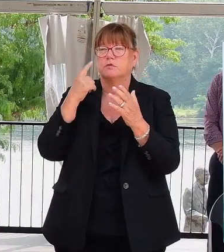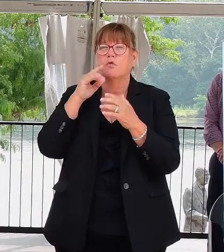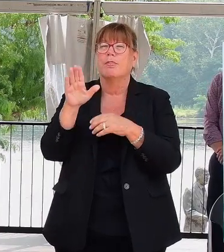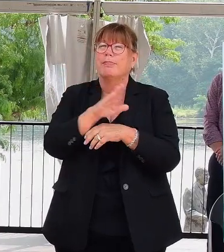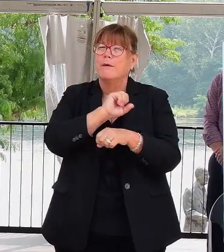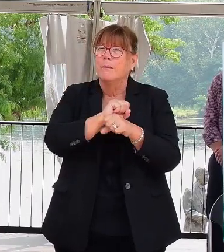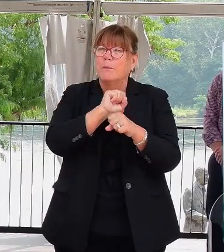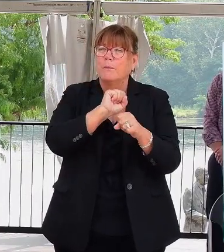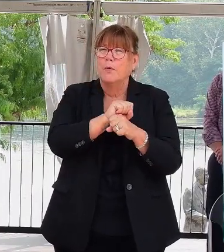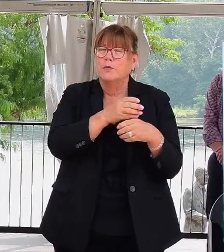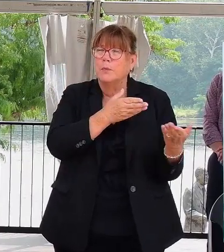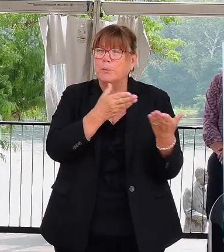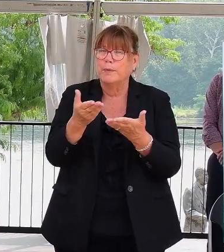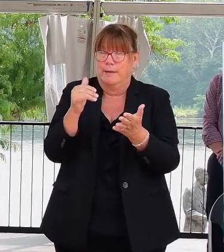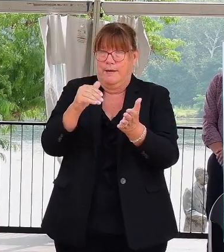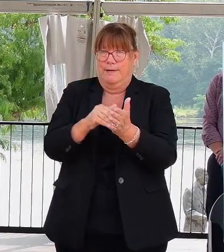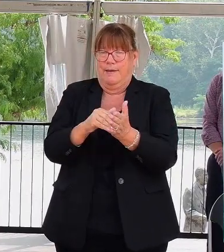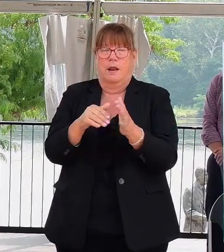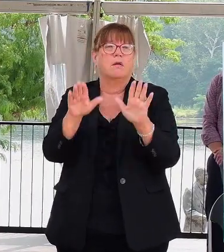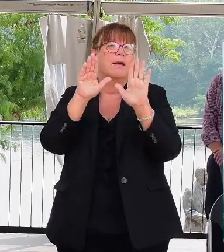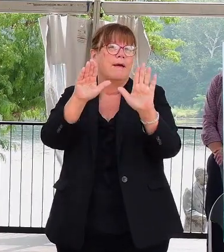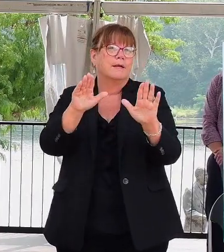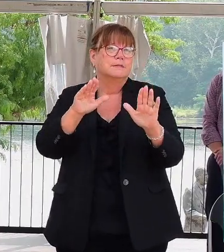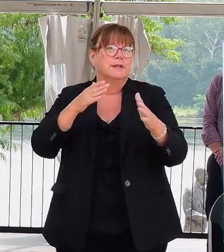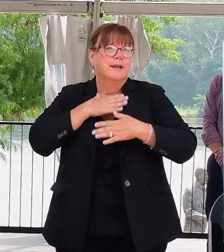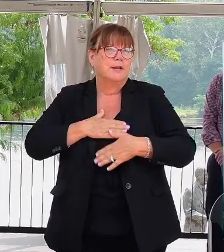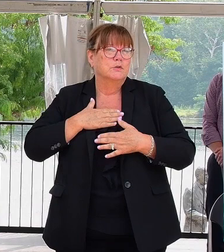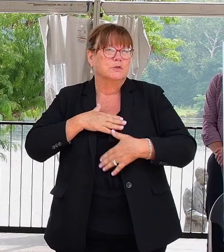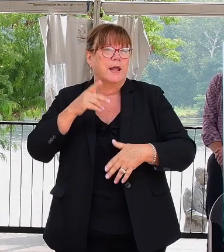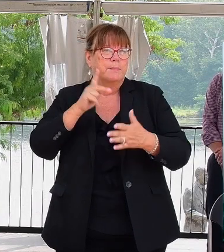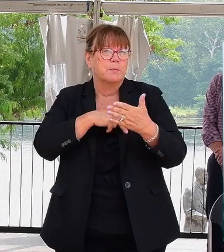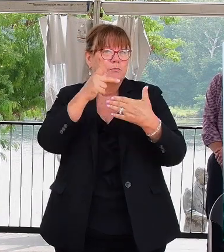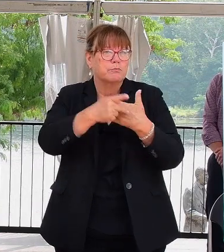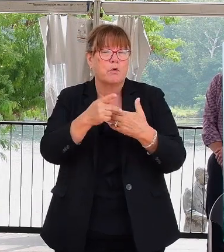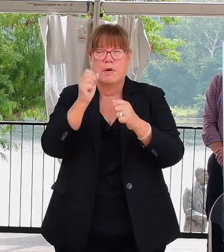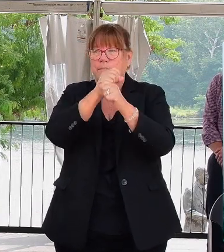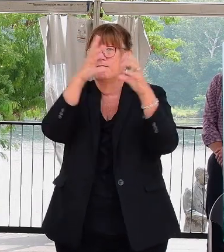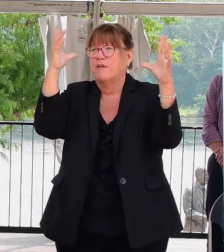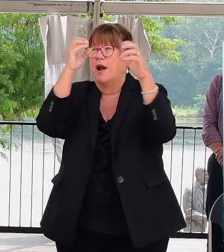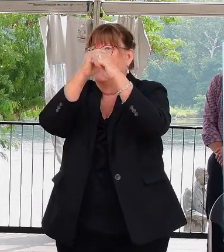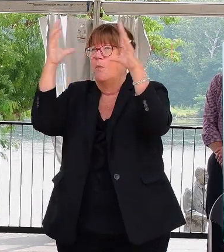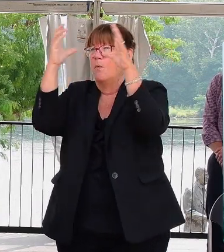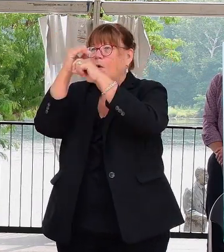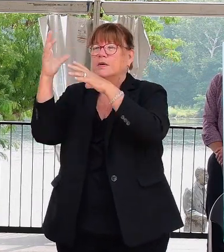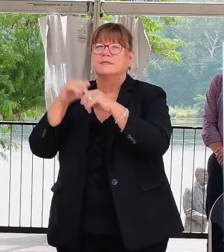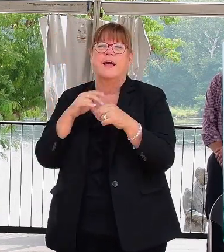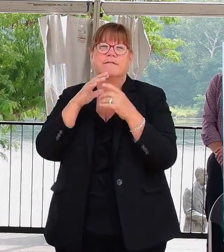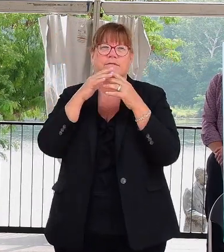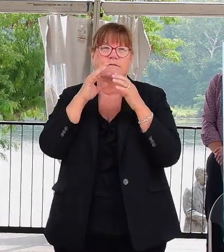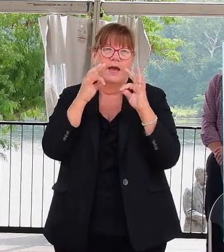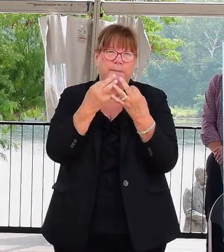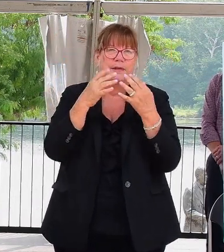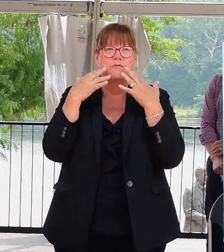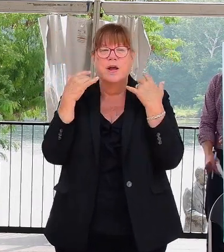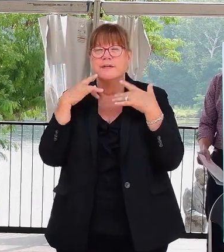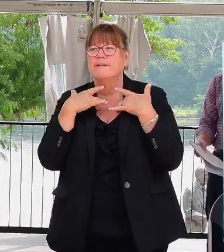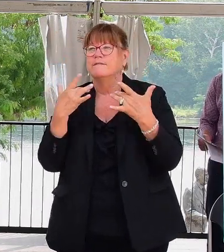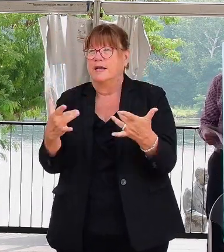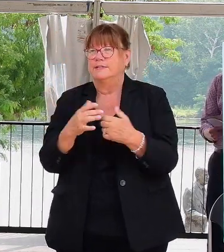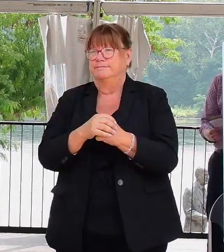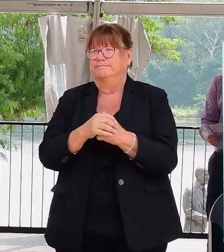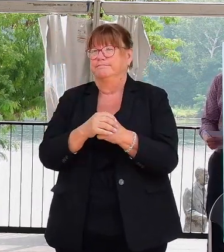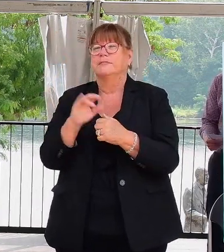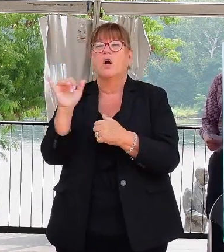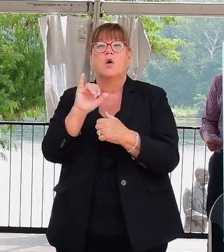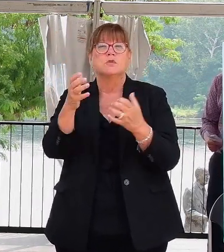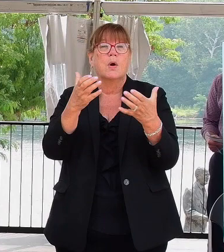again, an excellent entertainment program, fireworks display, and family-friendly events. I